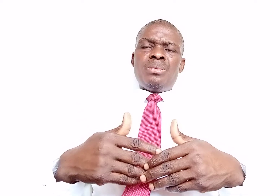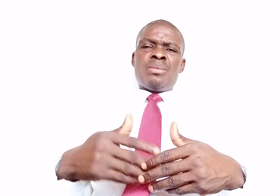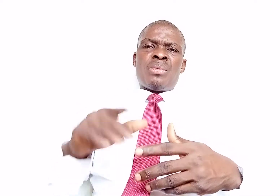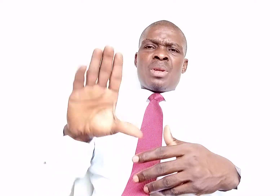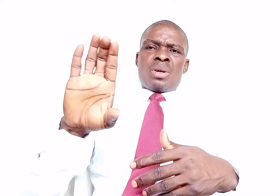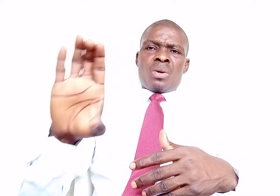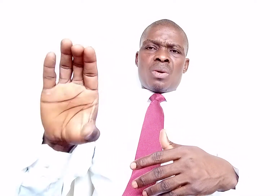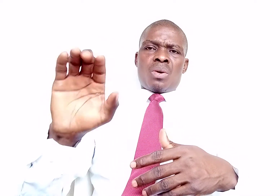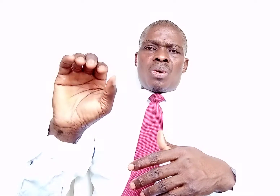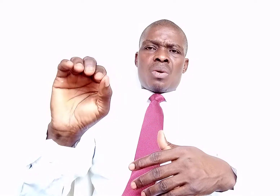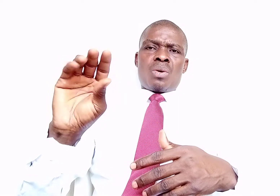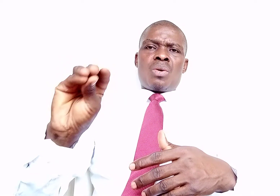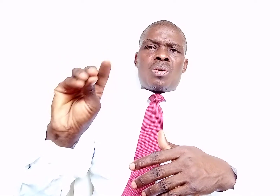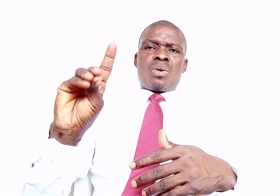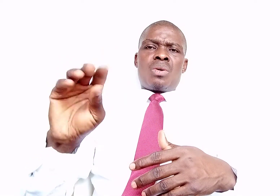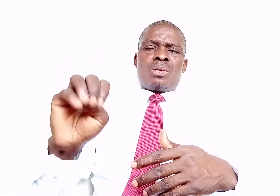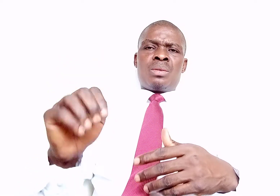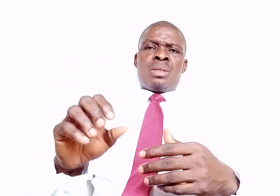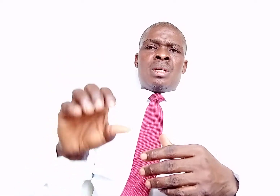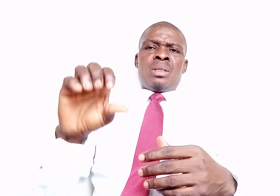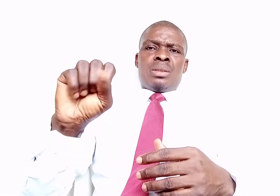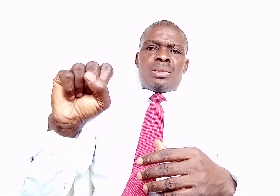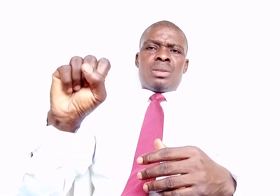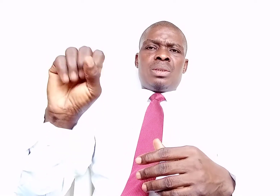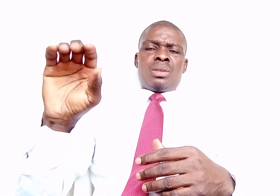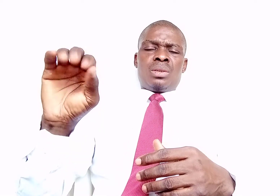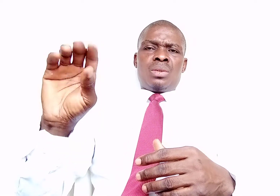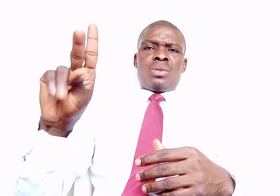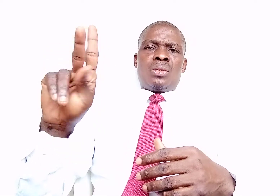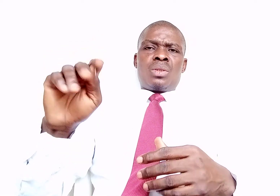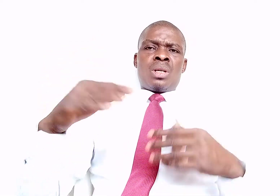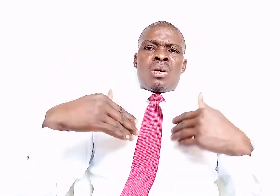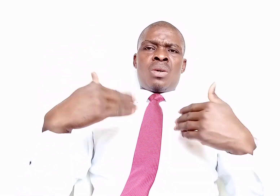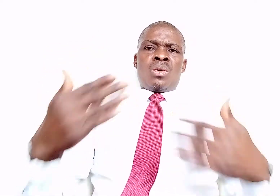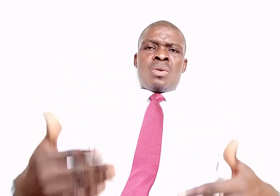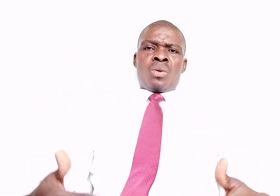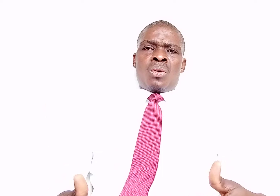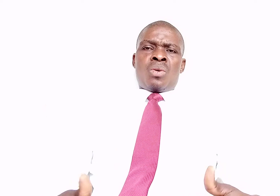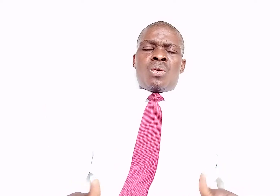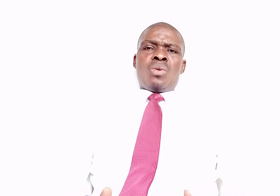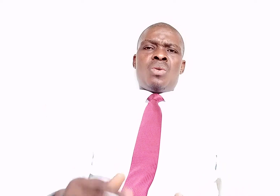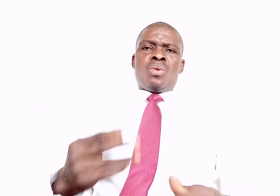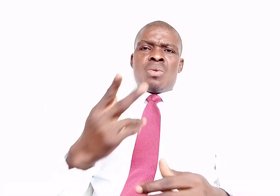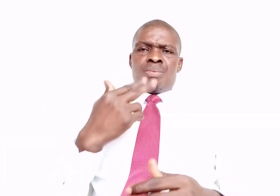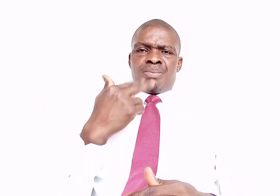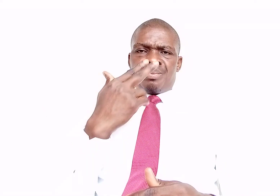candor, succor, humor, odor,